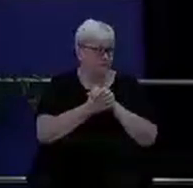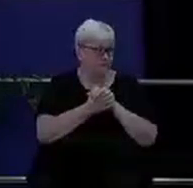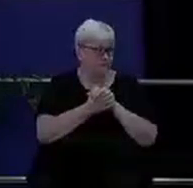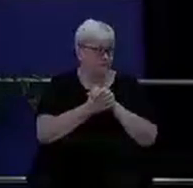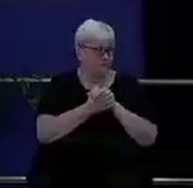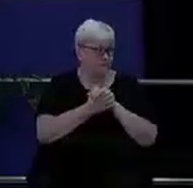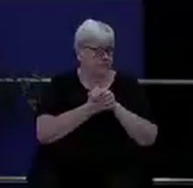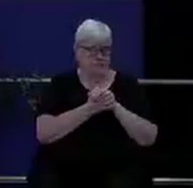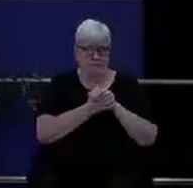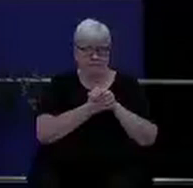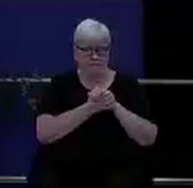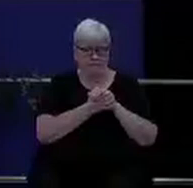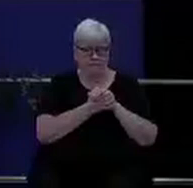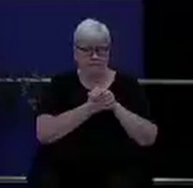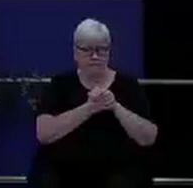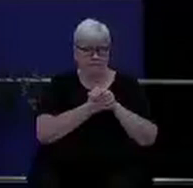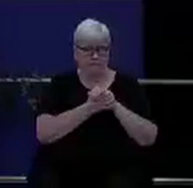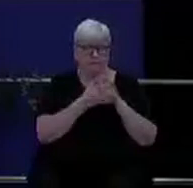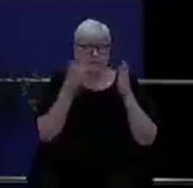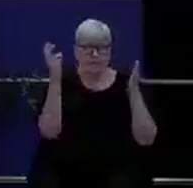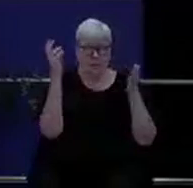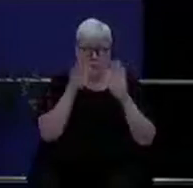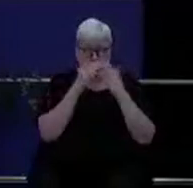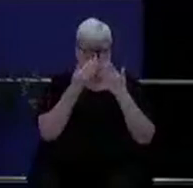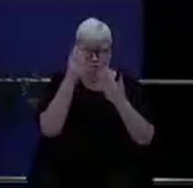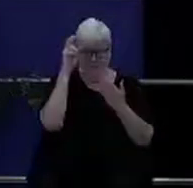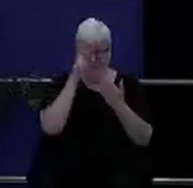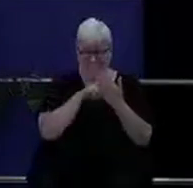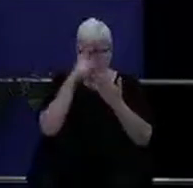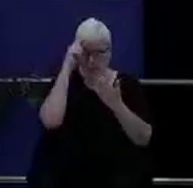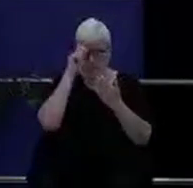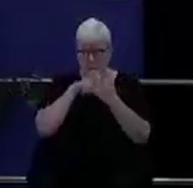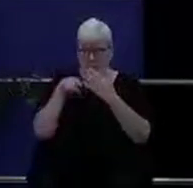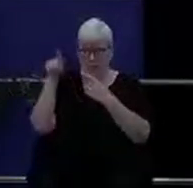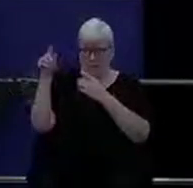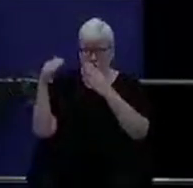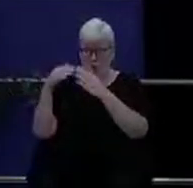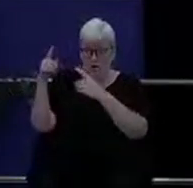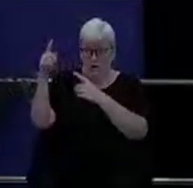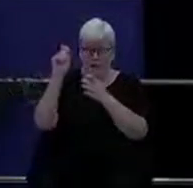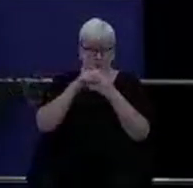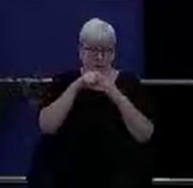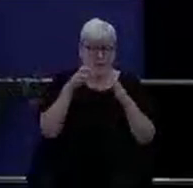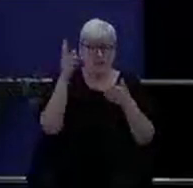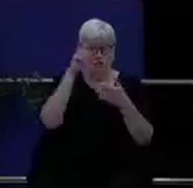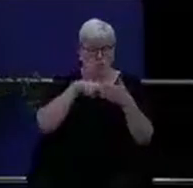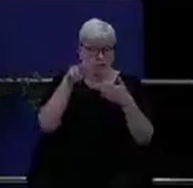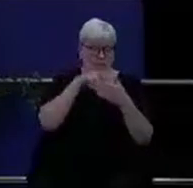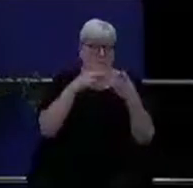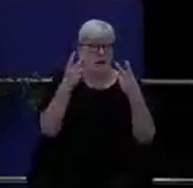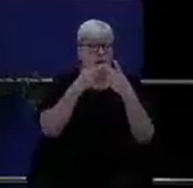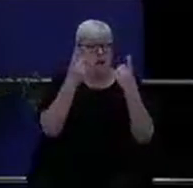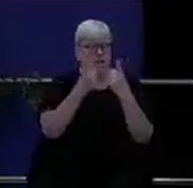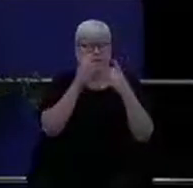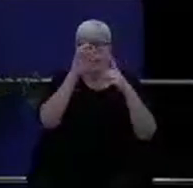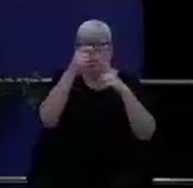And again, they will be signing in the back. Books are for sale in the corner there. Please go buy them. Please read them. But the other